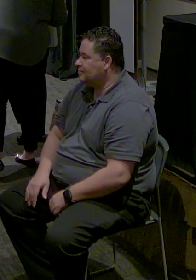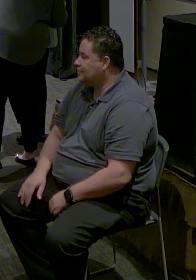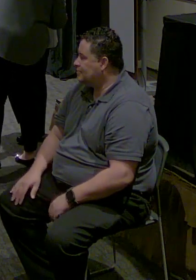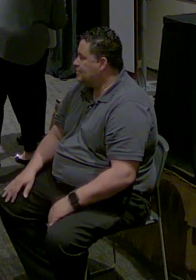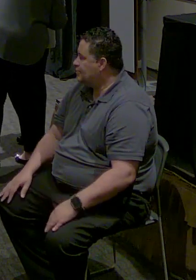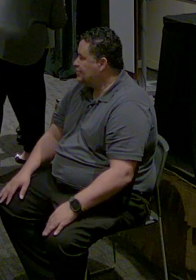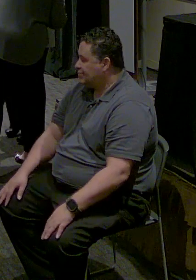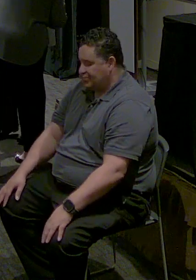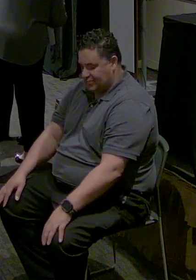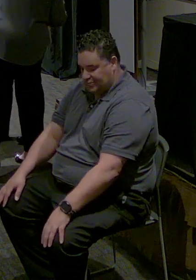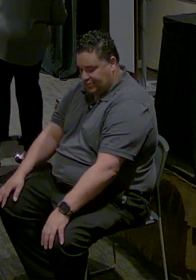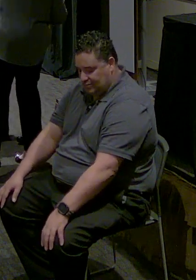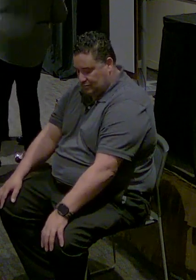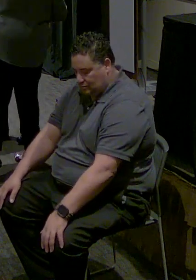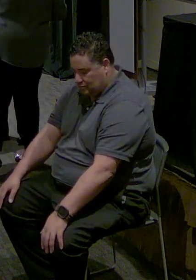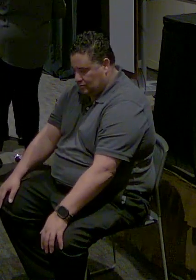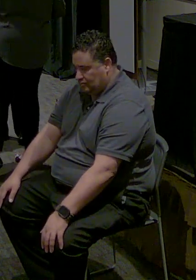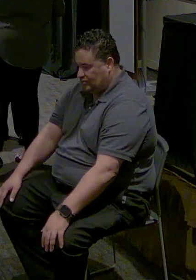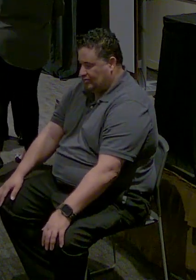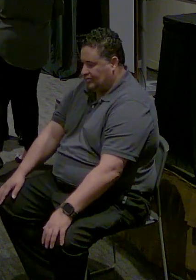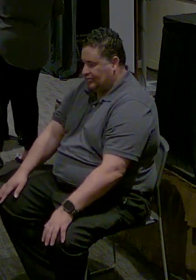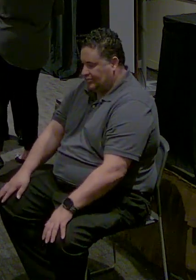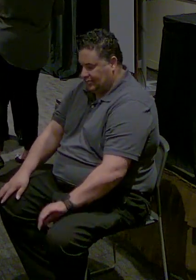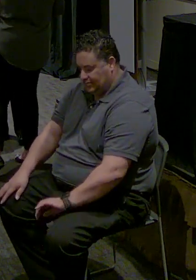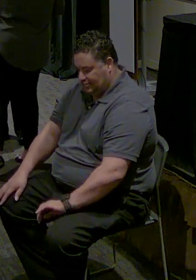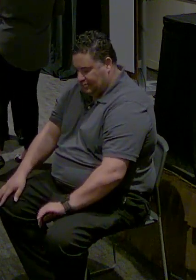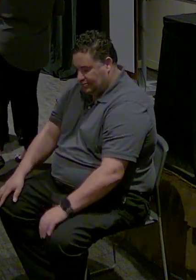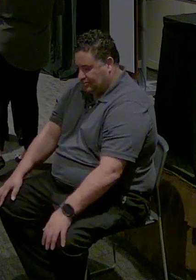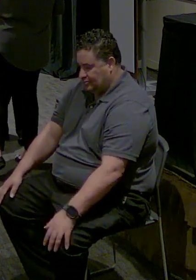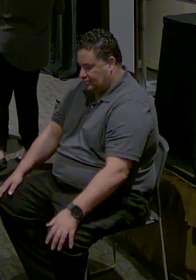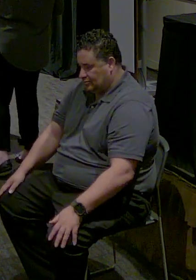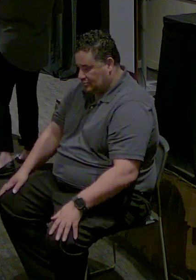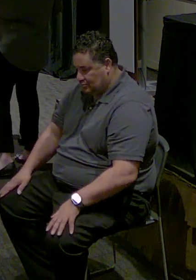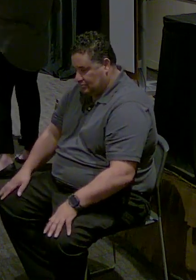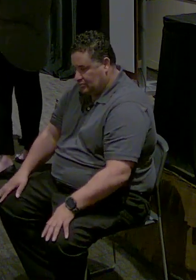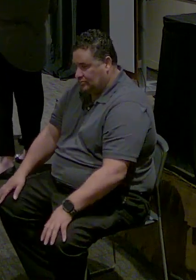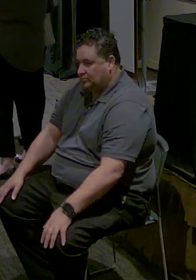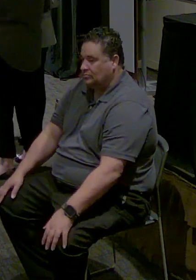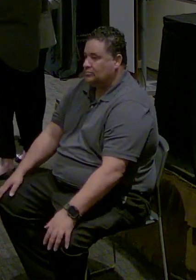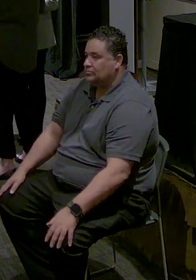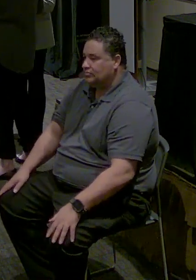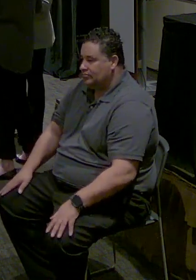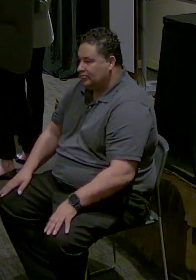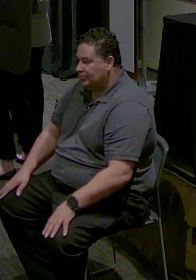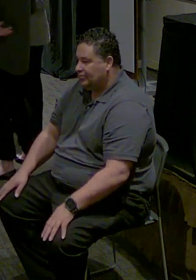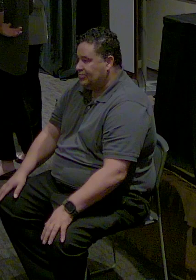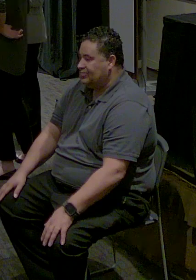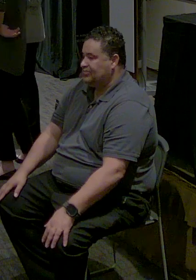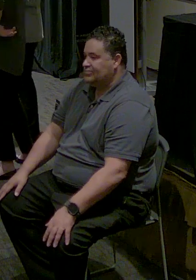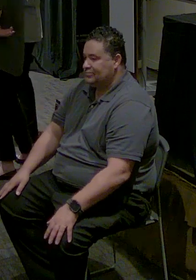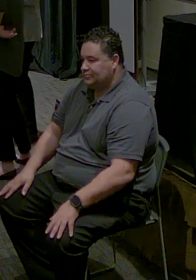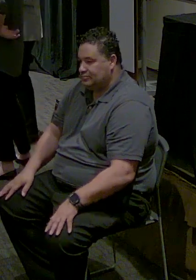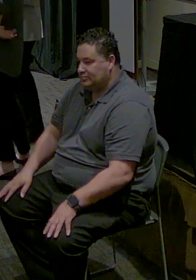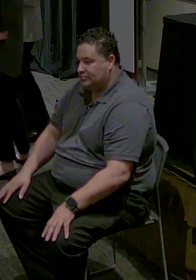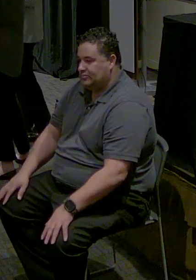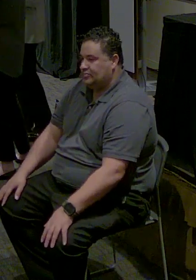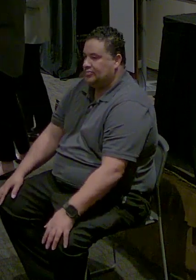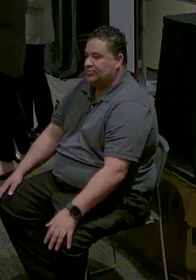Do you want to tell them that, like, if you take the CTE concentrators out of that mix, probably not too much? No, I think it's good.